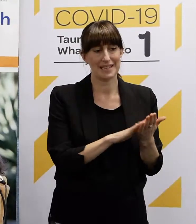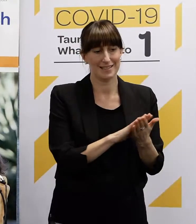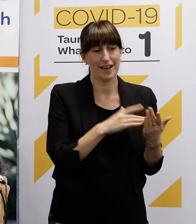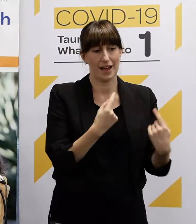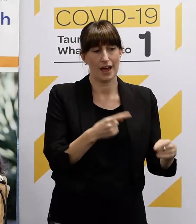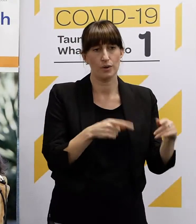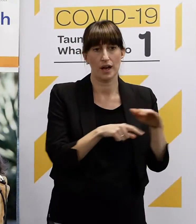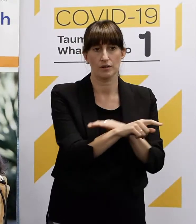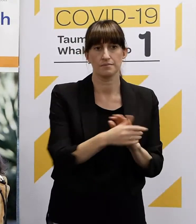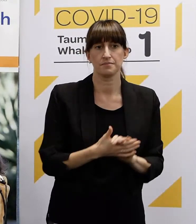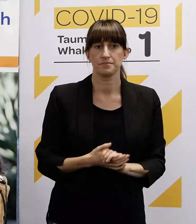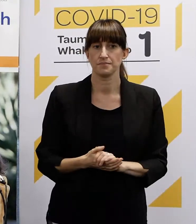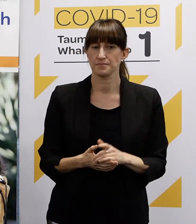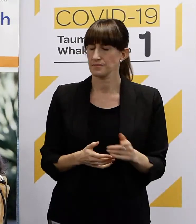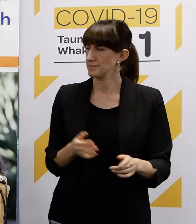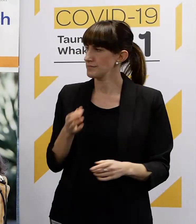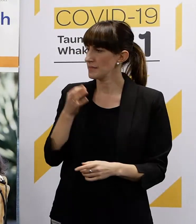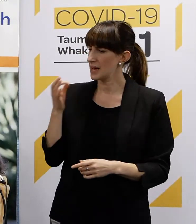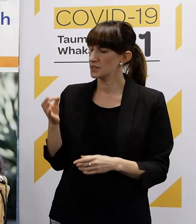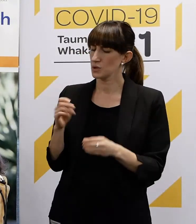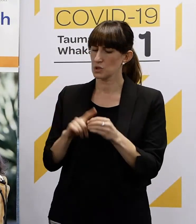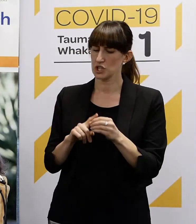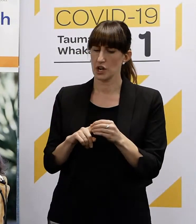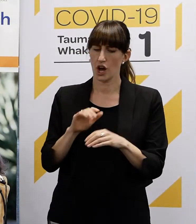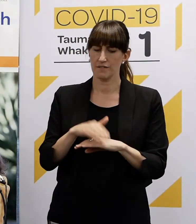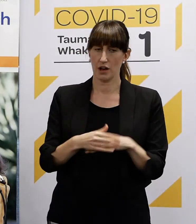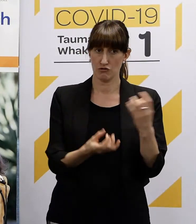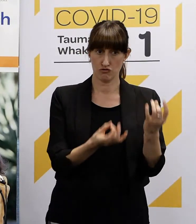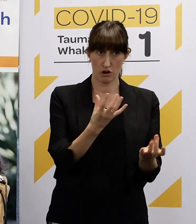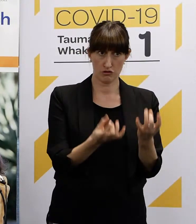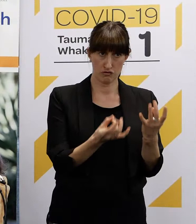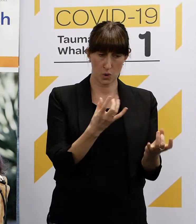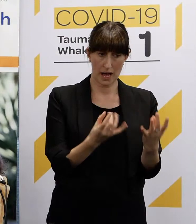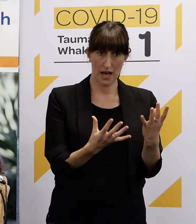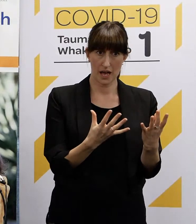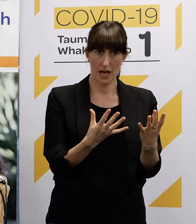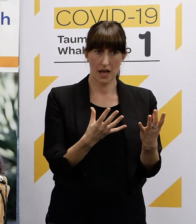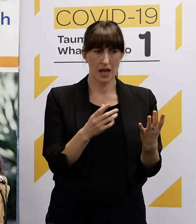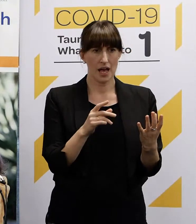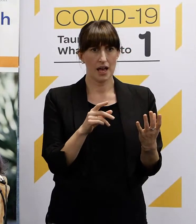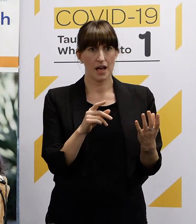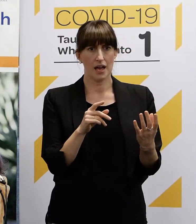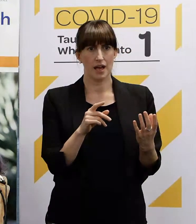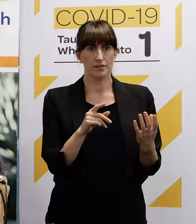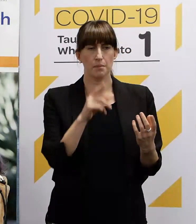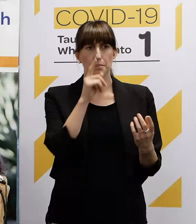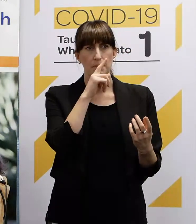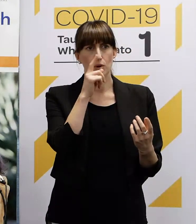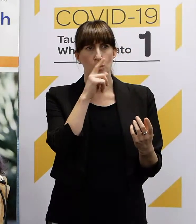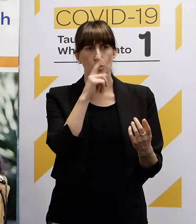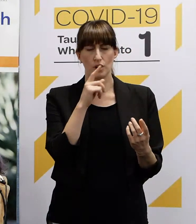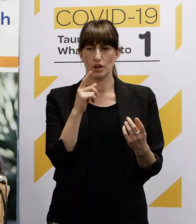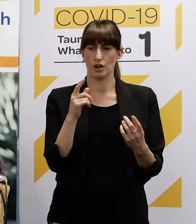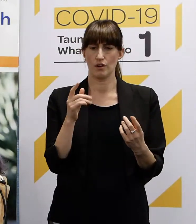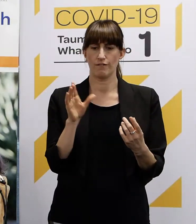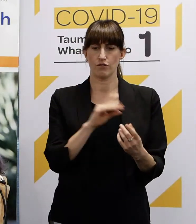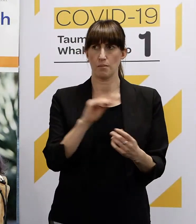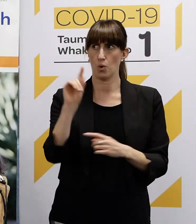Rotorua? And does that throw up any concerns about the way those people were transported? Yes, so having just talked about that,